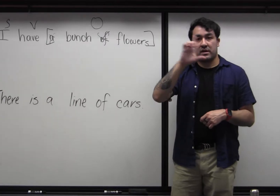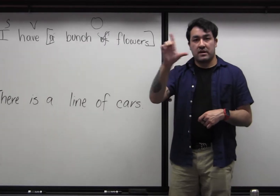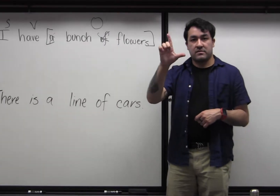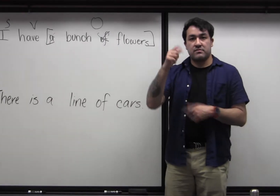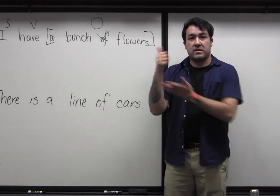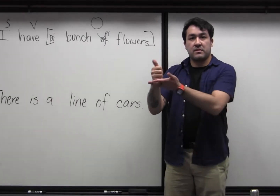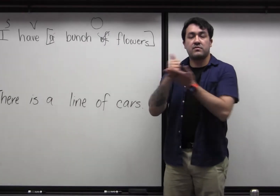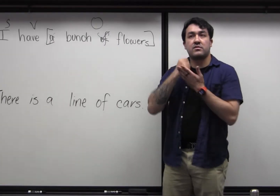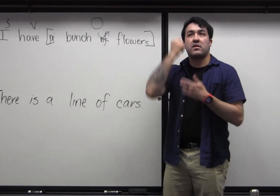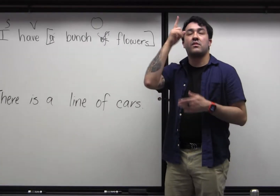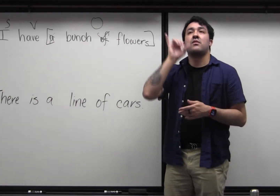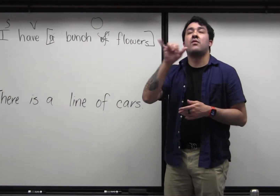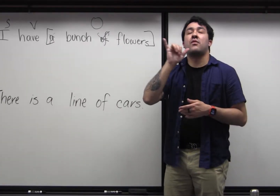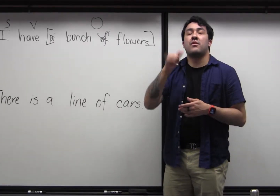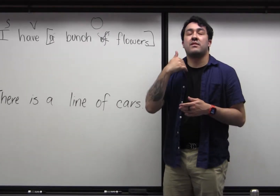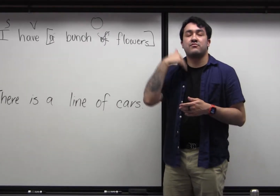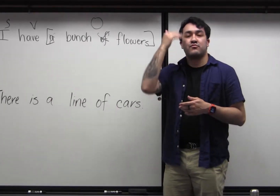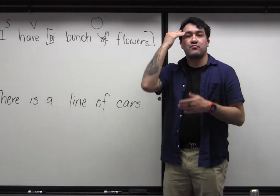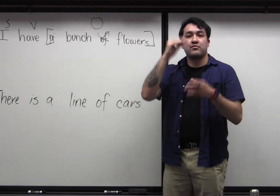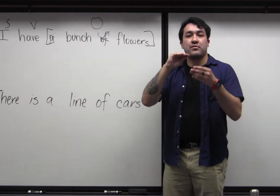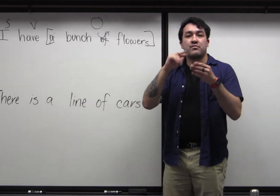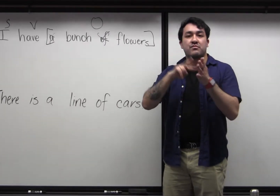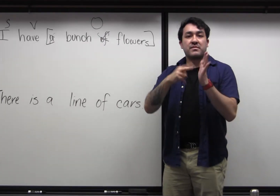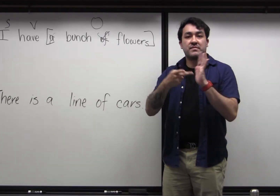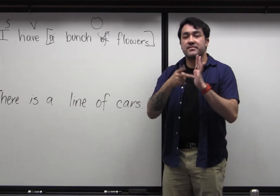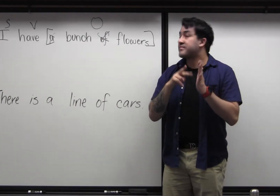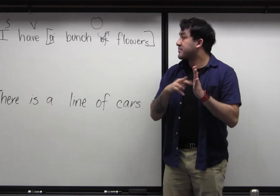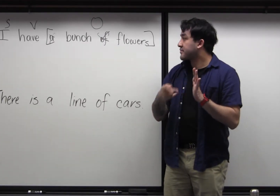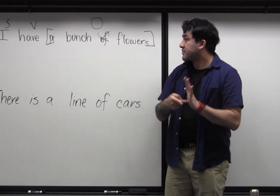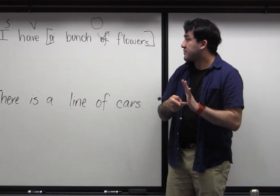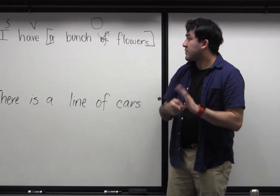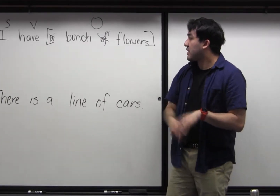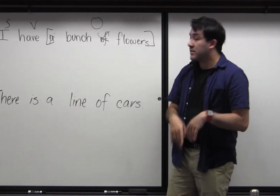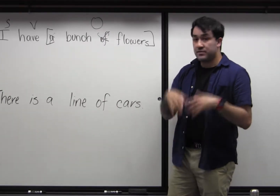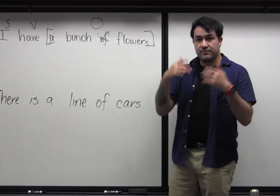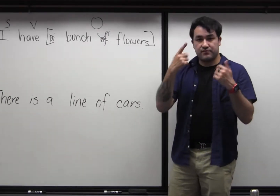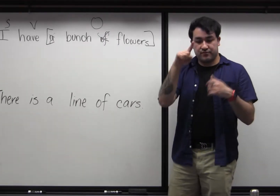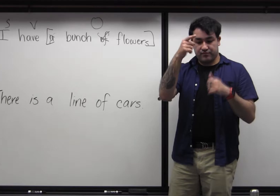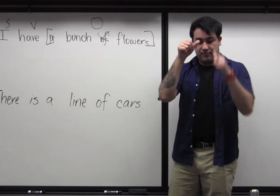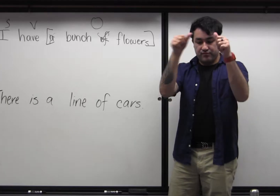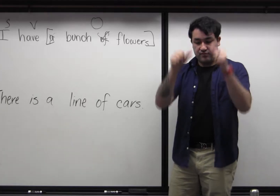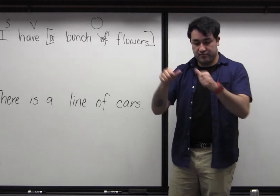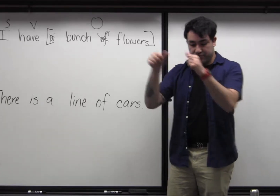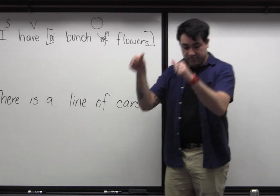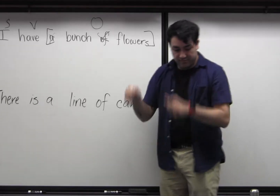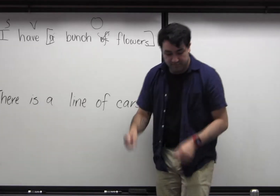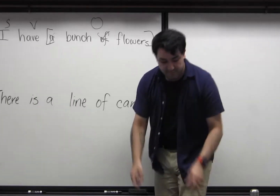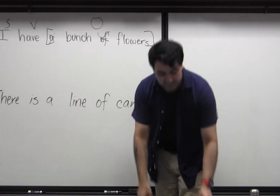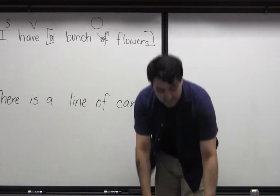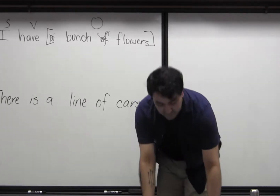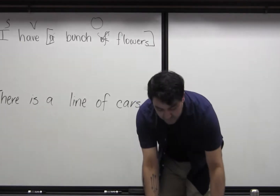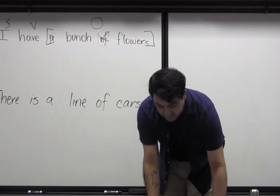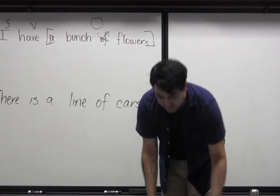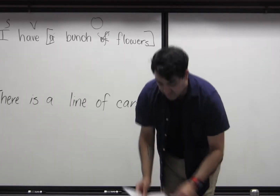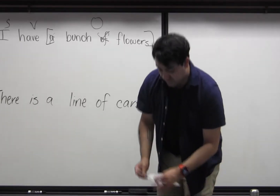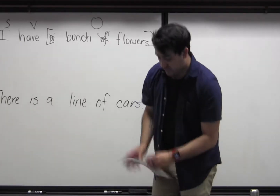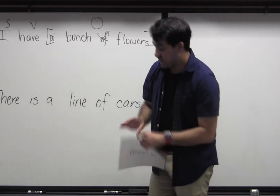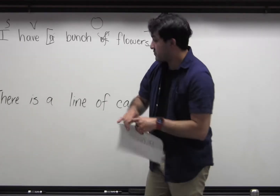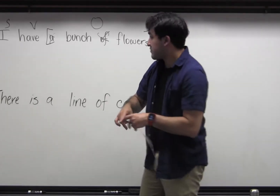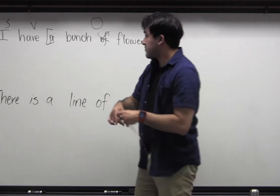a. Bunch is going to be our classifier that is going to kind of inform us of how to sign and translate the ending